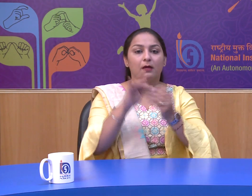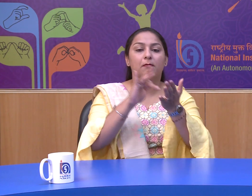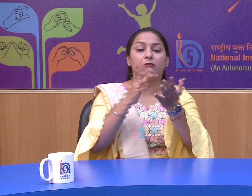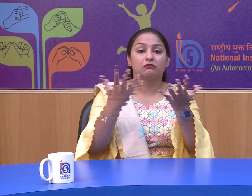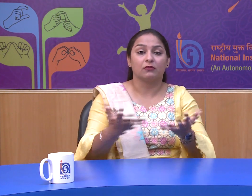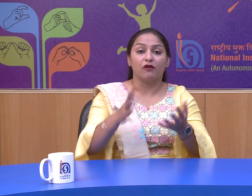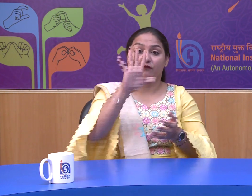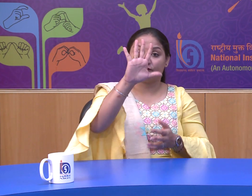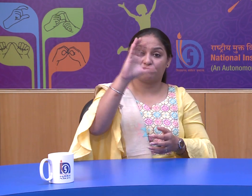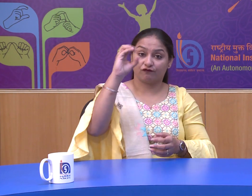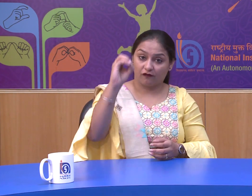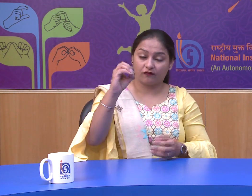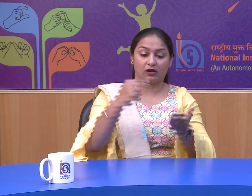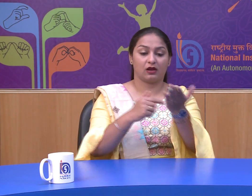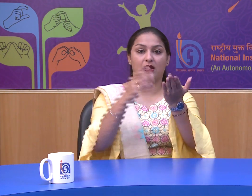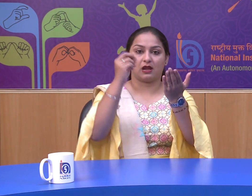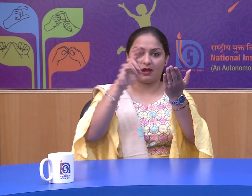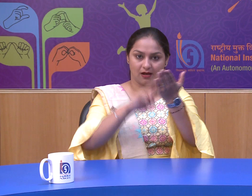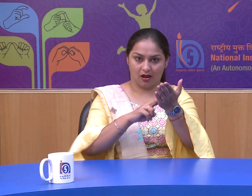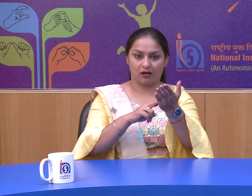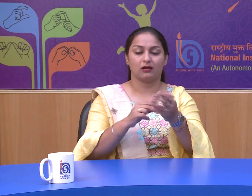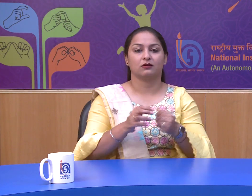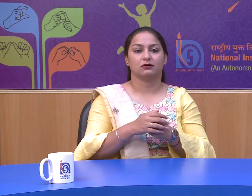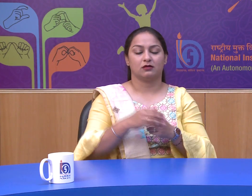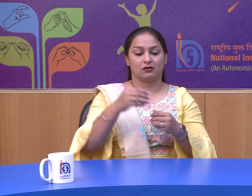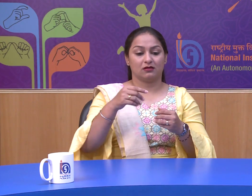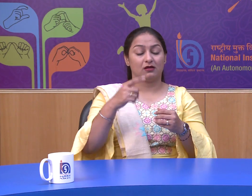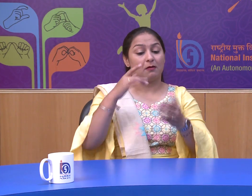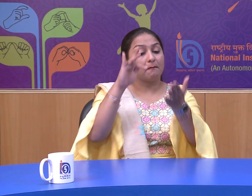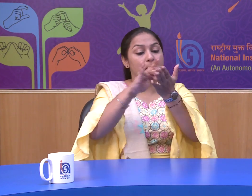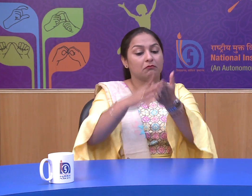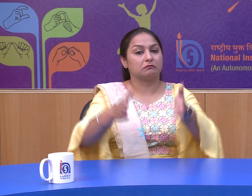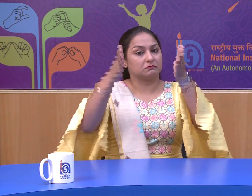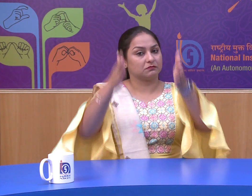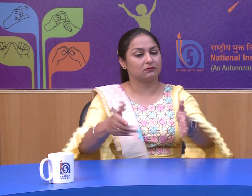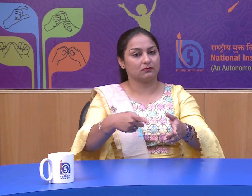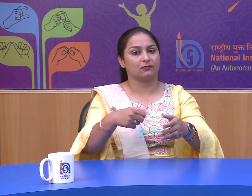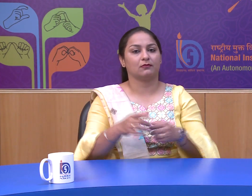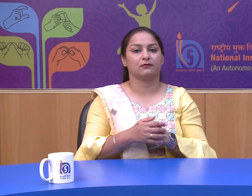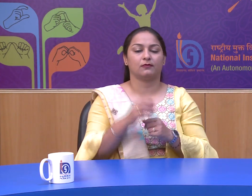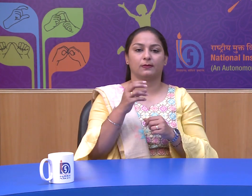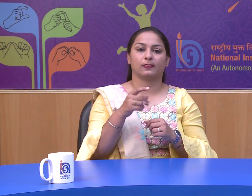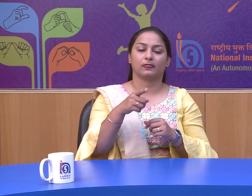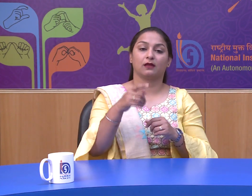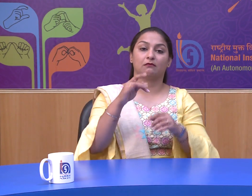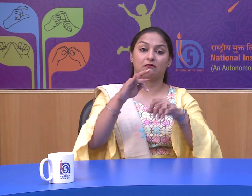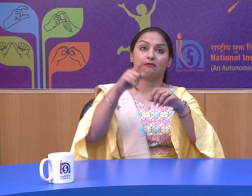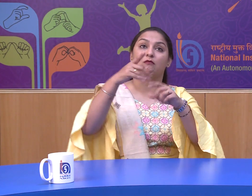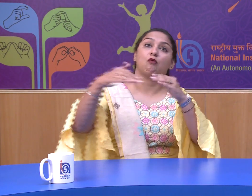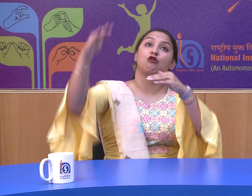seated loin capital has been placed on his top.